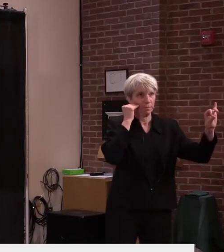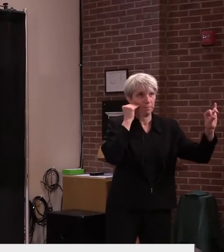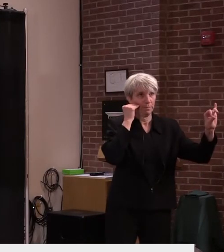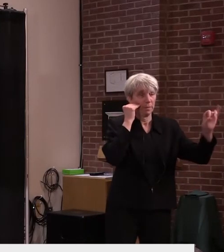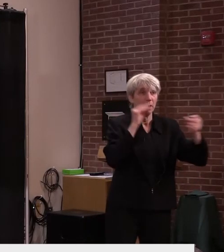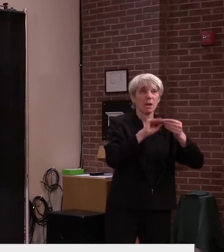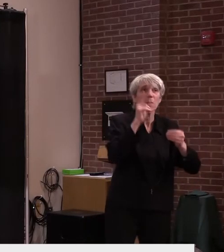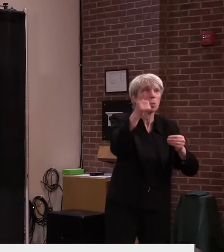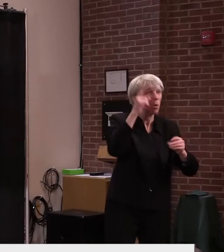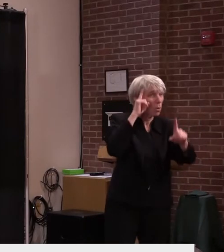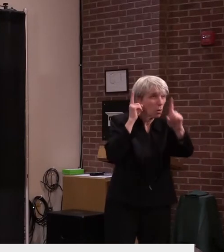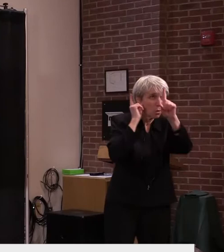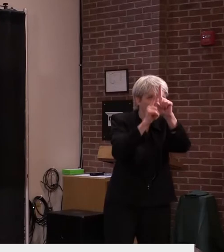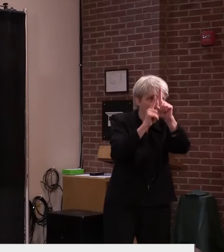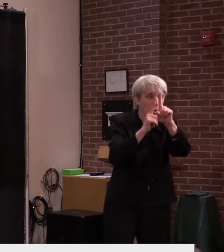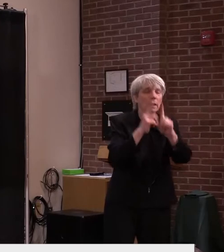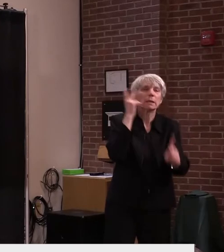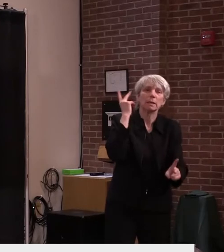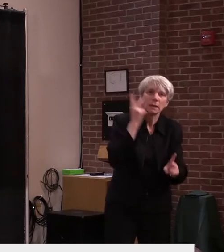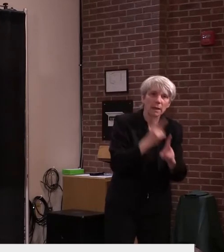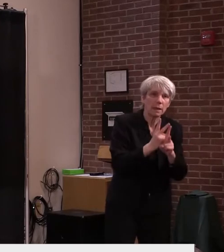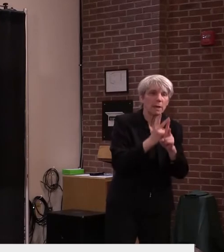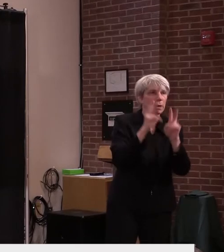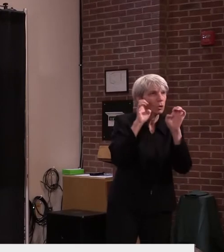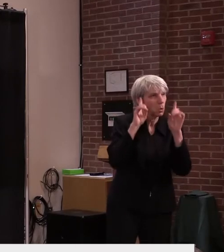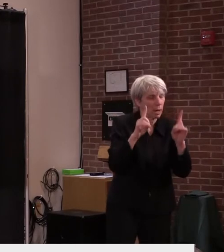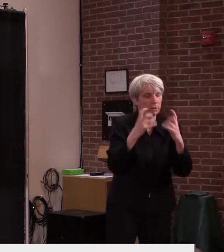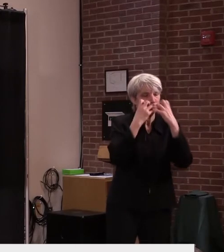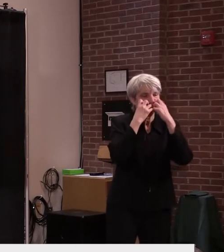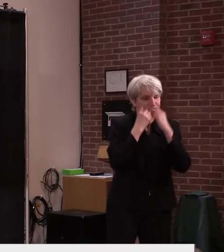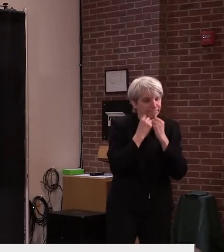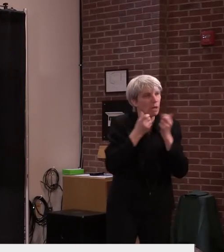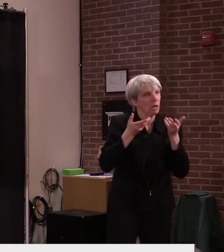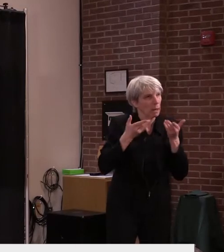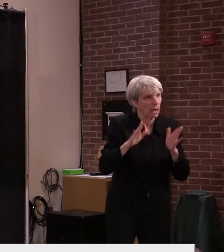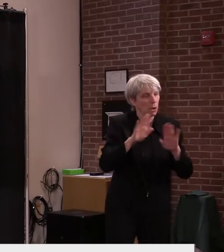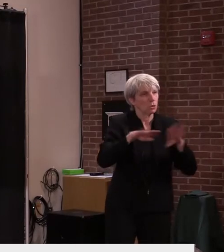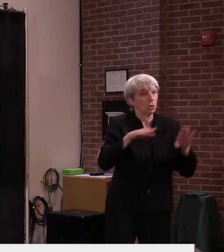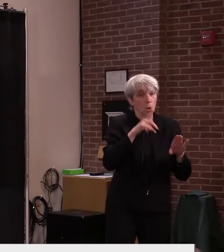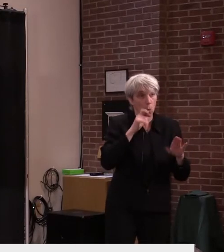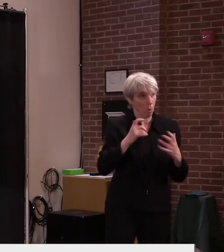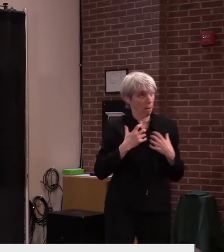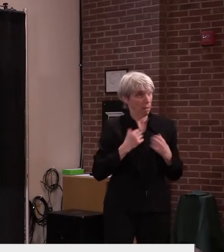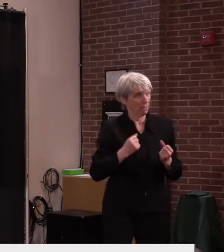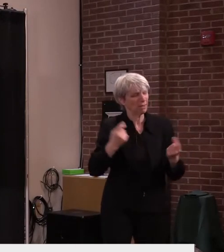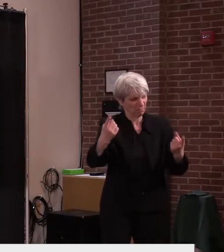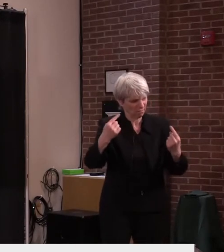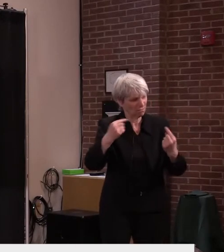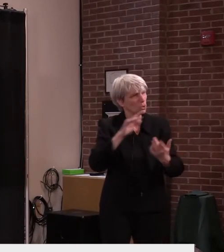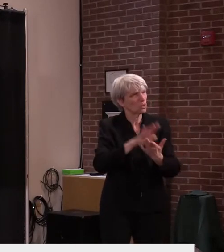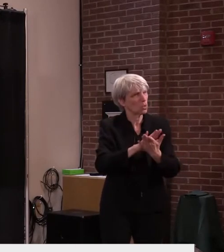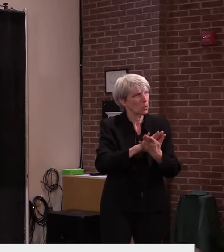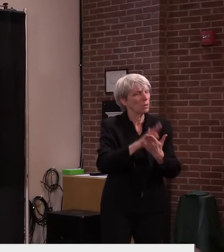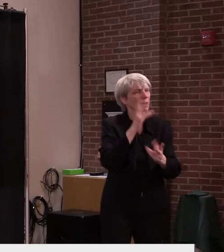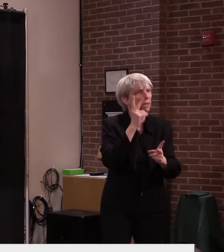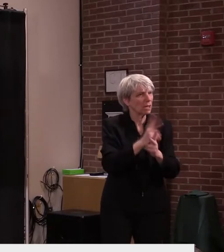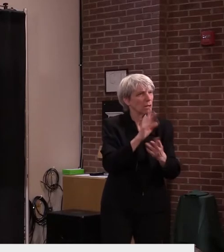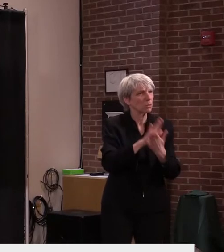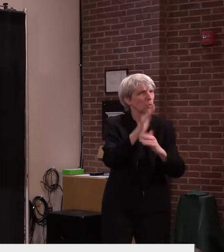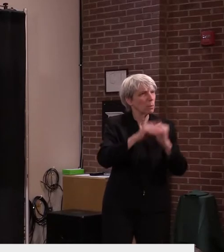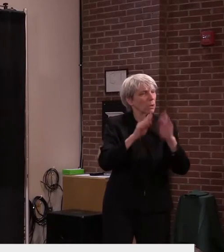youth, keeping kids who should be in school in school. We keep learning from this virus in real